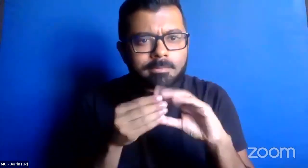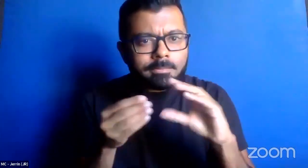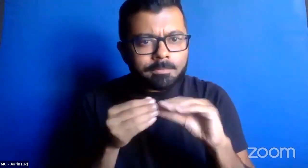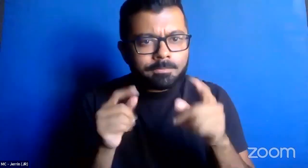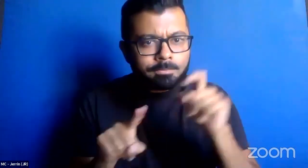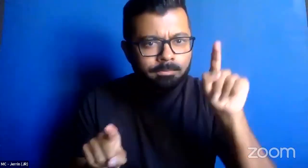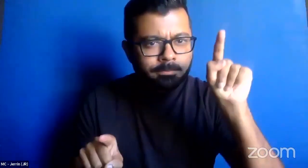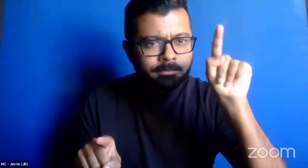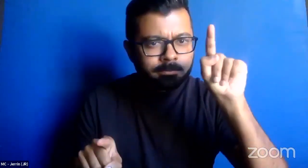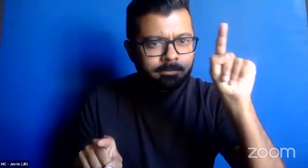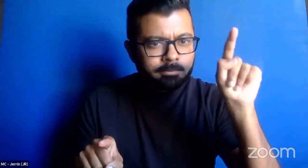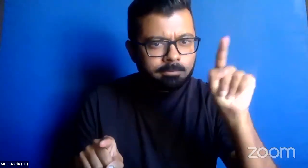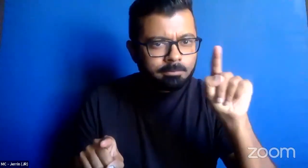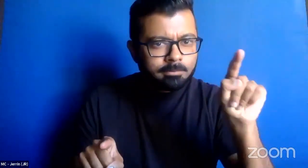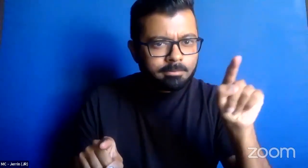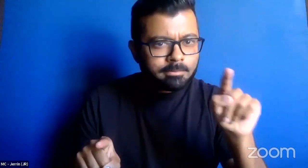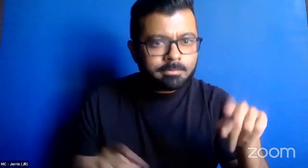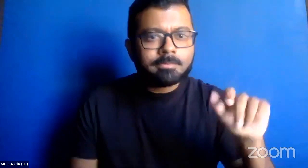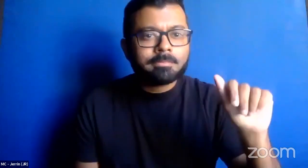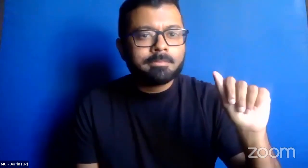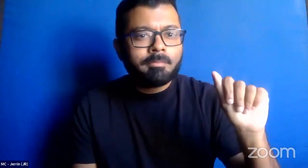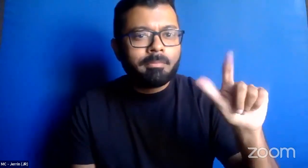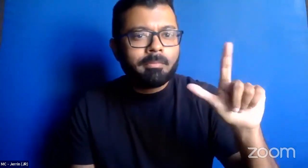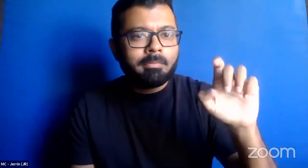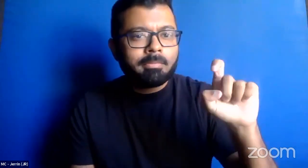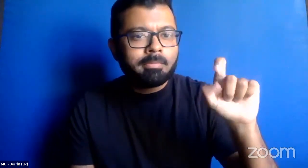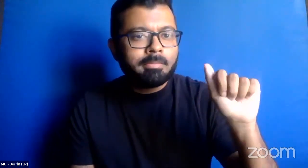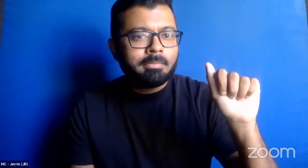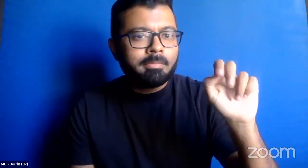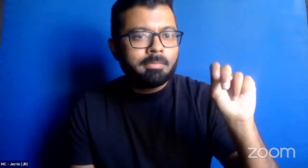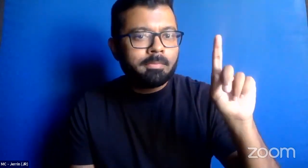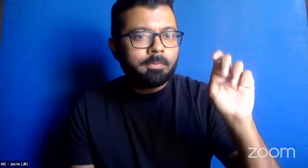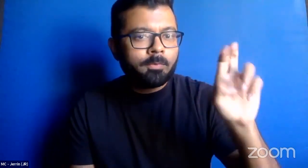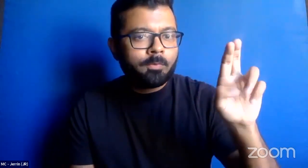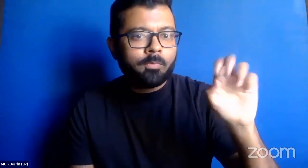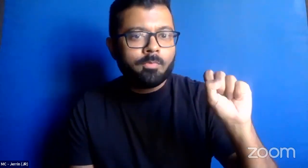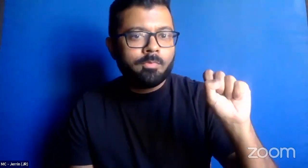Thank you. Next in our comments, we will go to